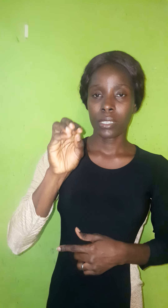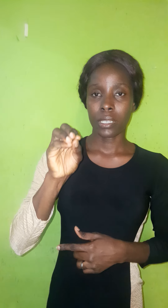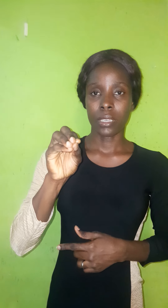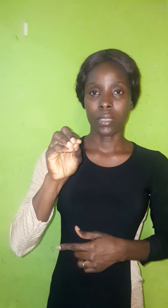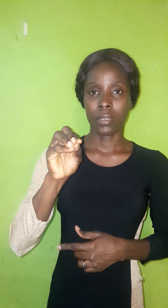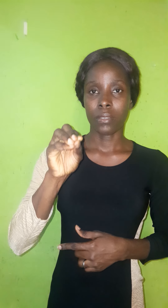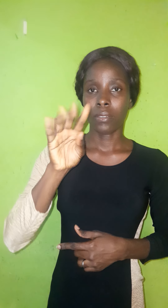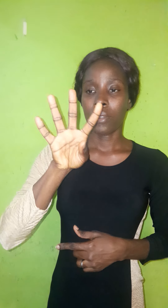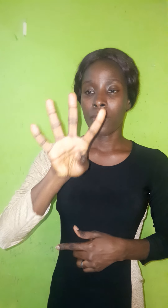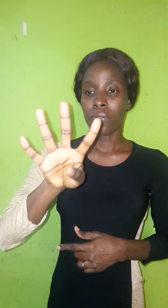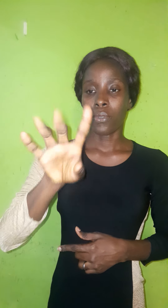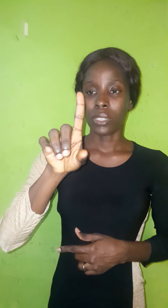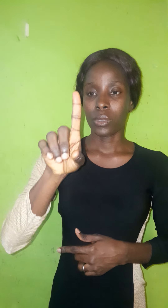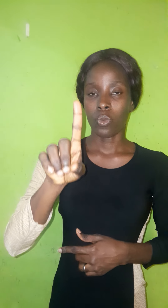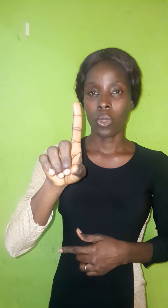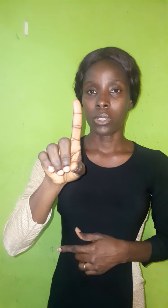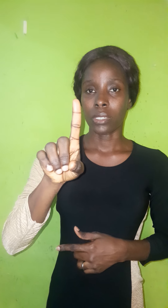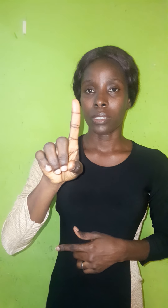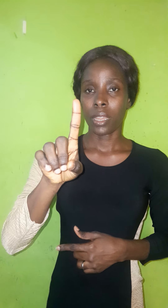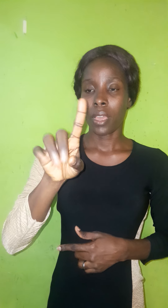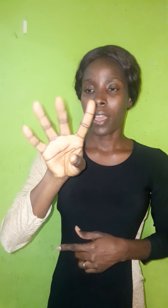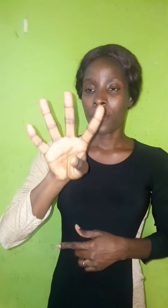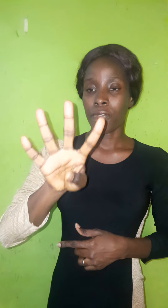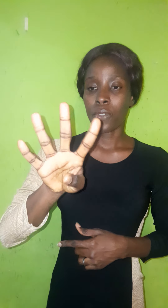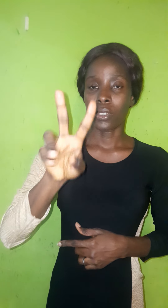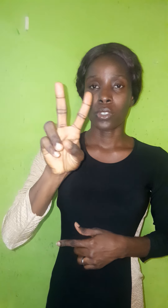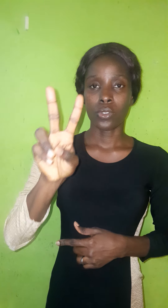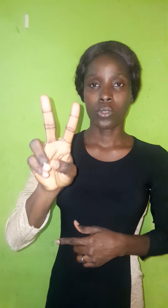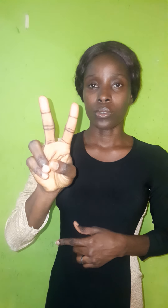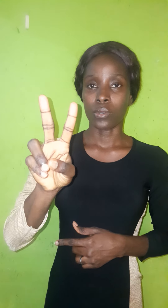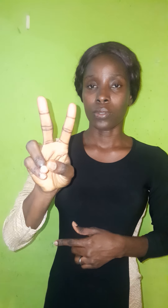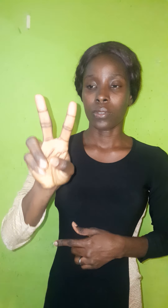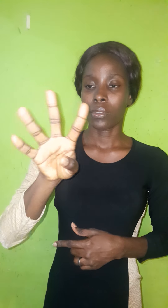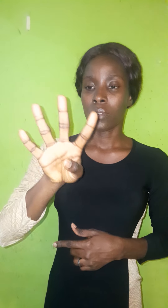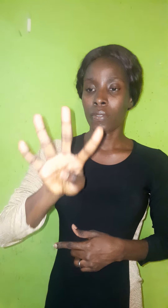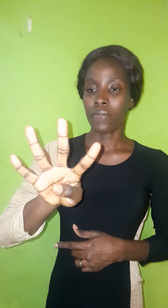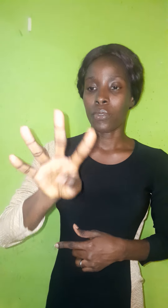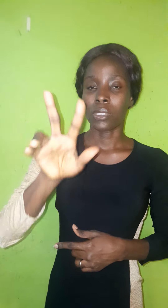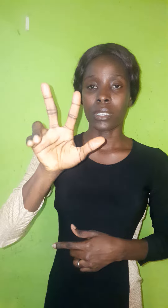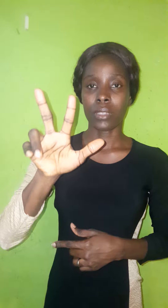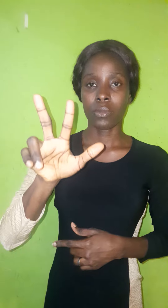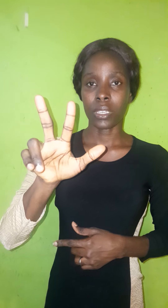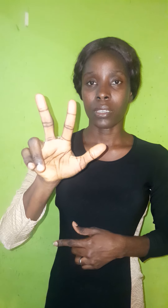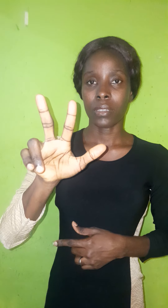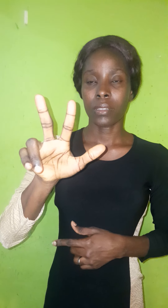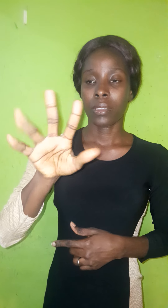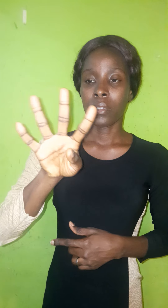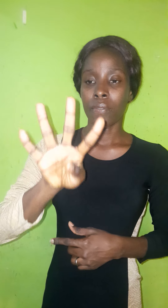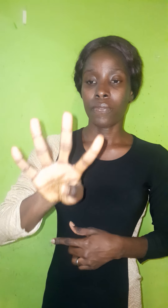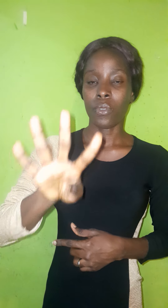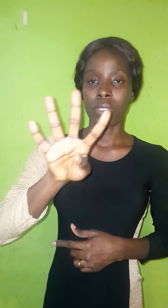40, 41, 42, 43,